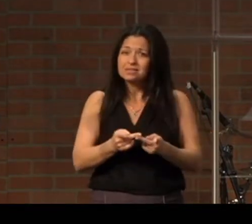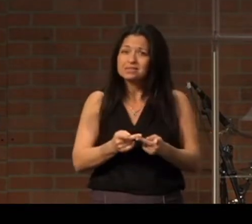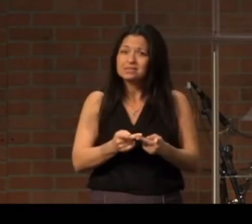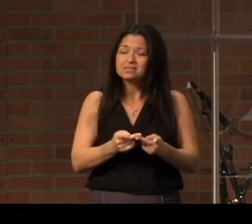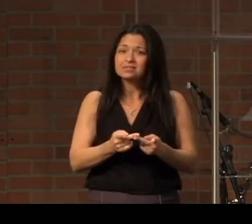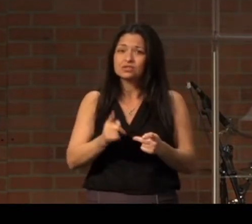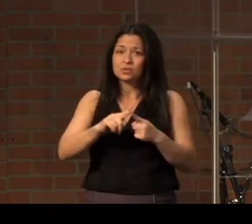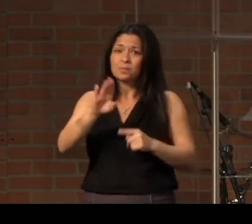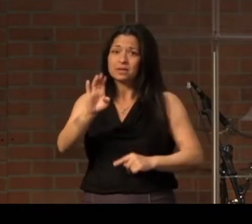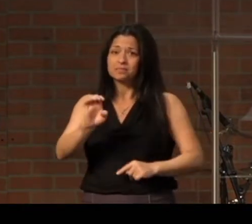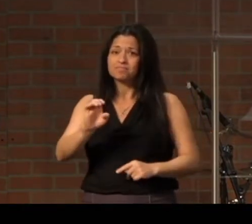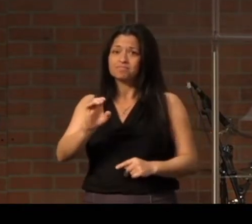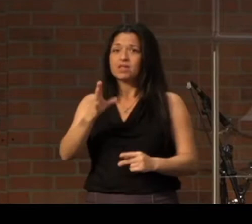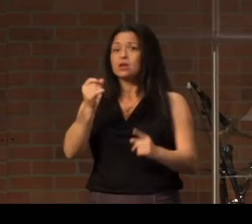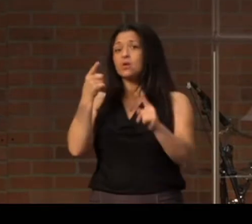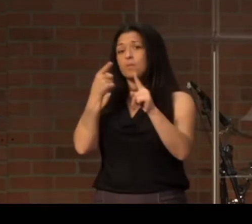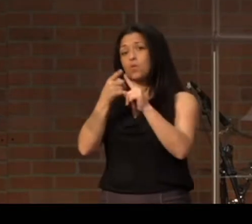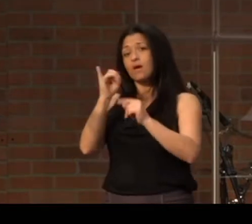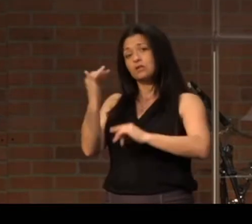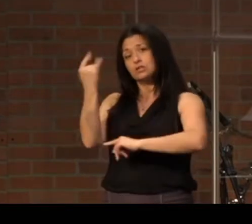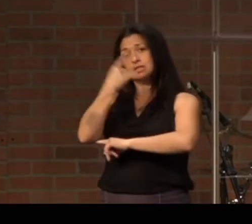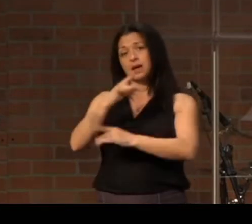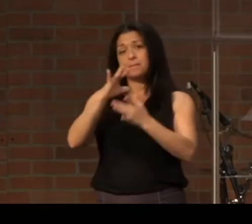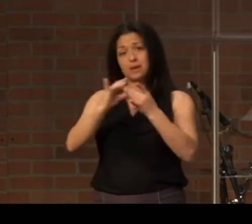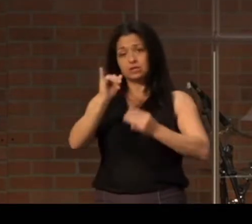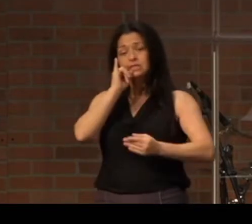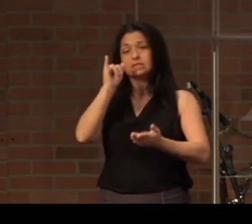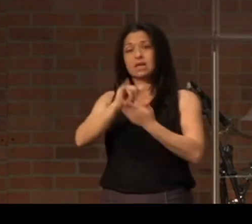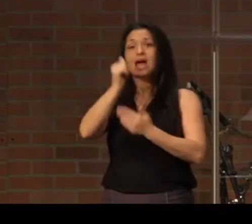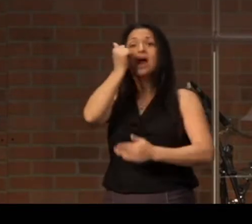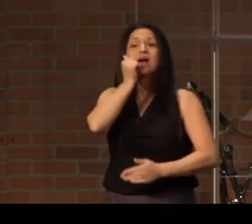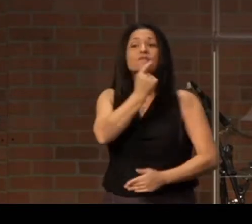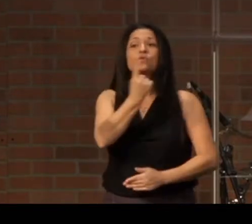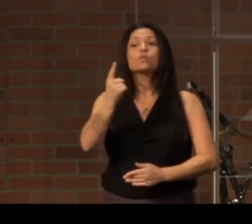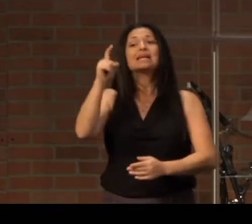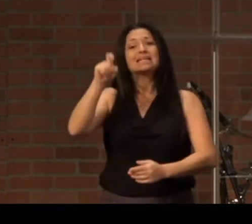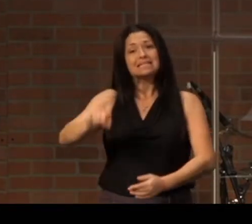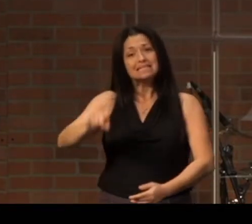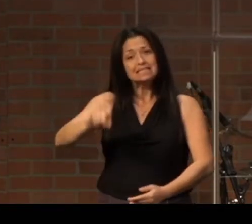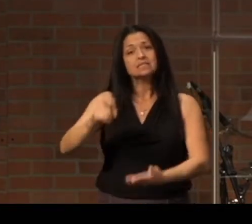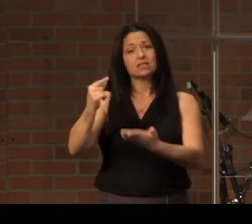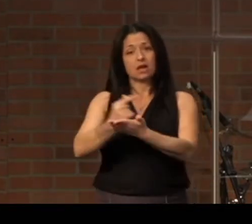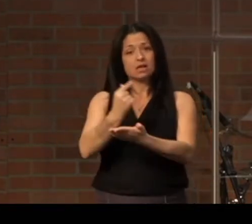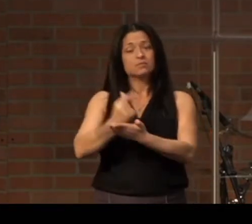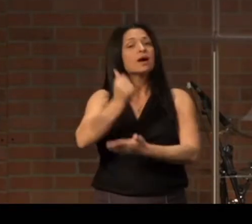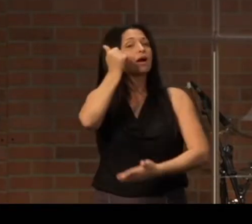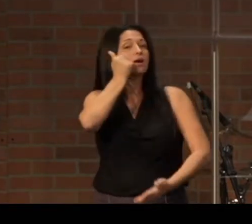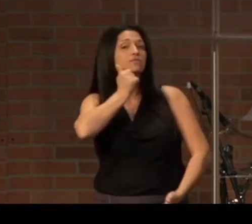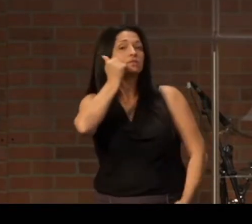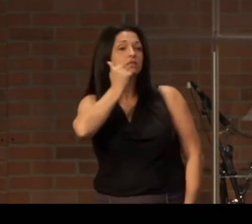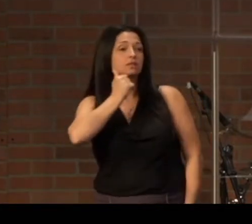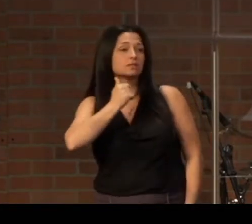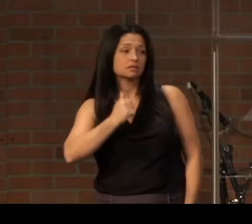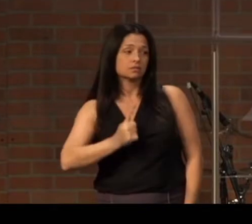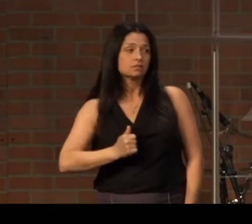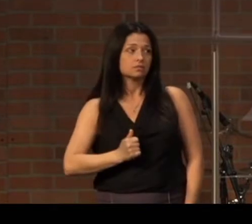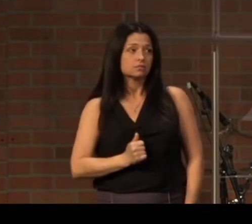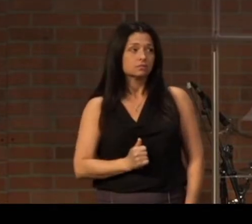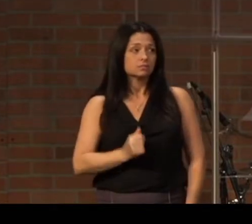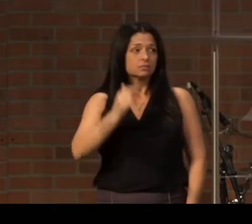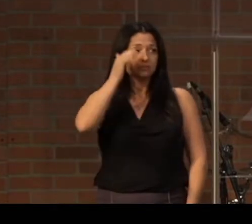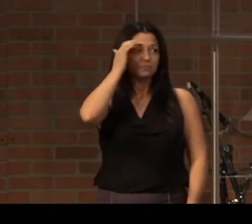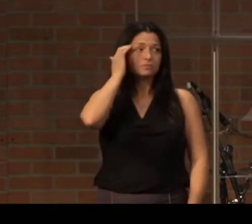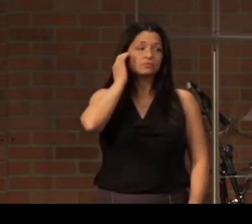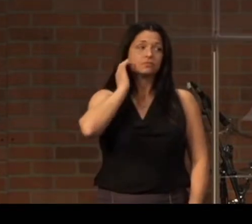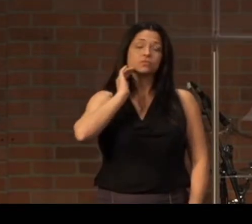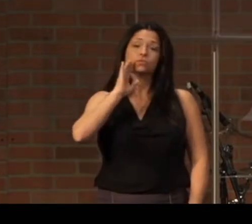there. The point of today's message, what we're going to learn is that everyone needs the gospel every day. I mean, the word gospel means good news. Wouldn't it be